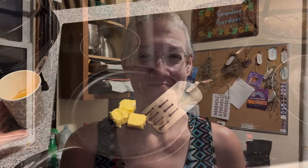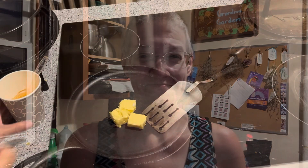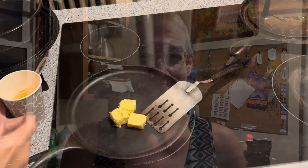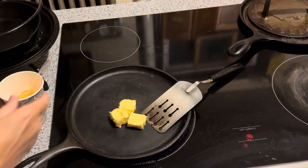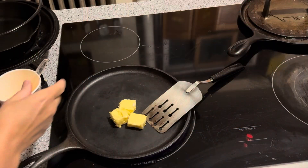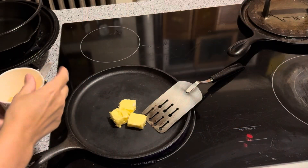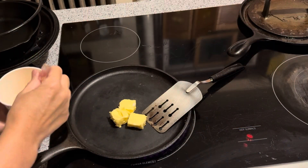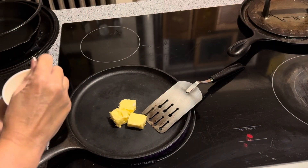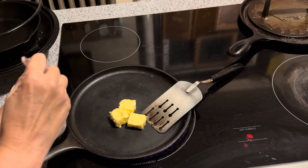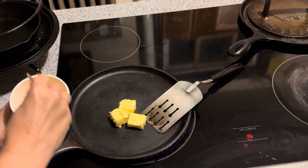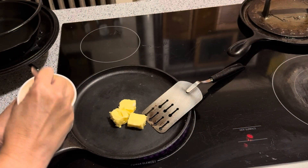last.